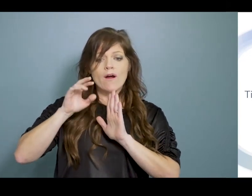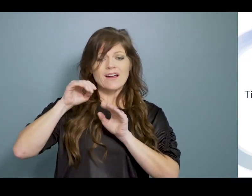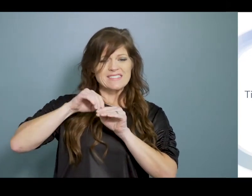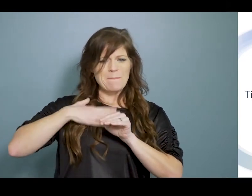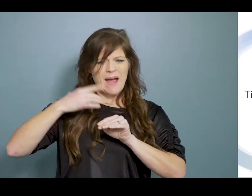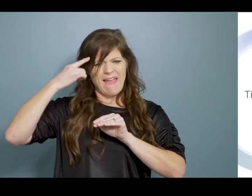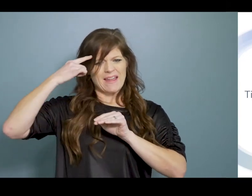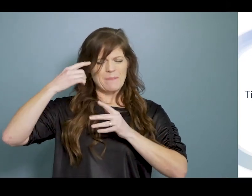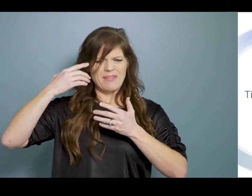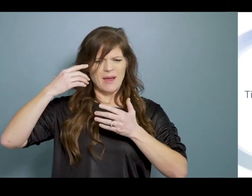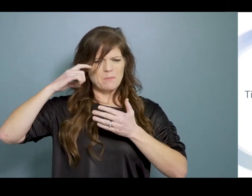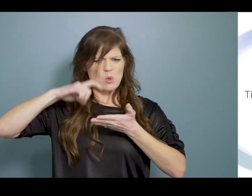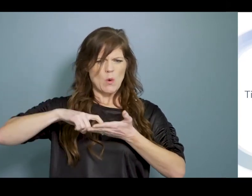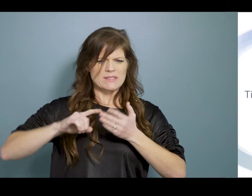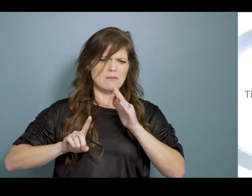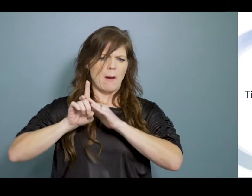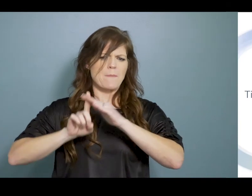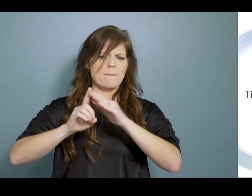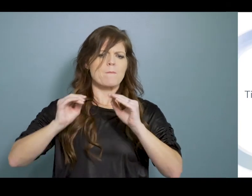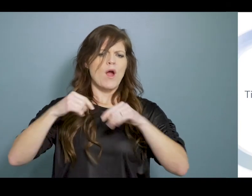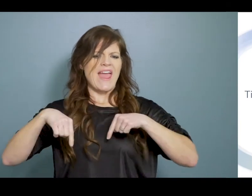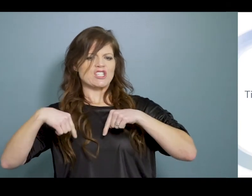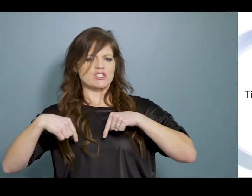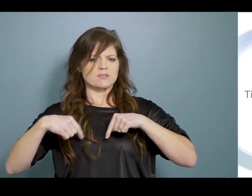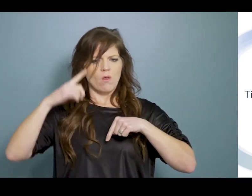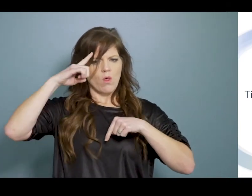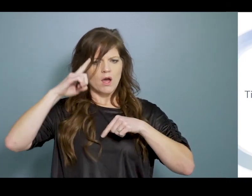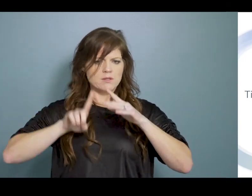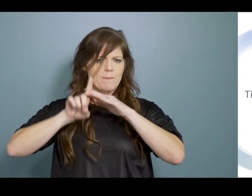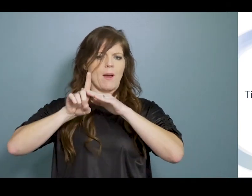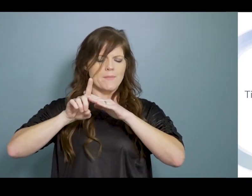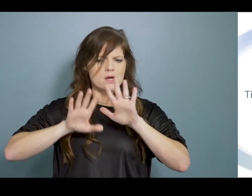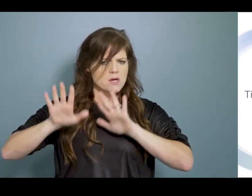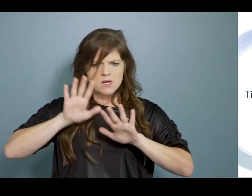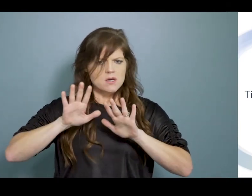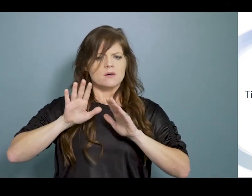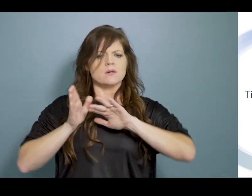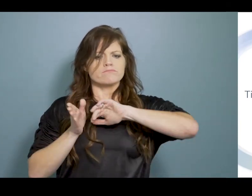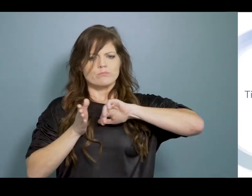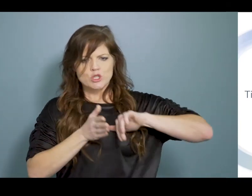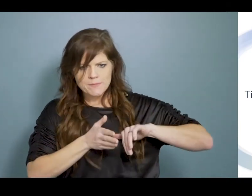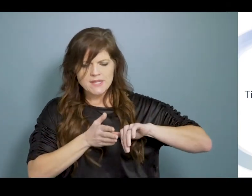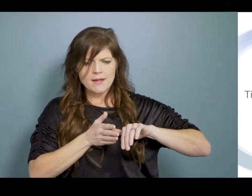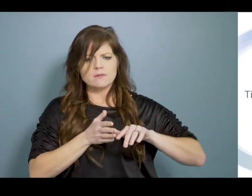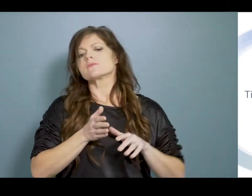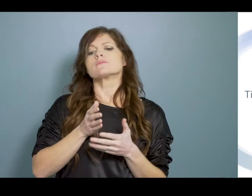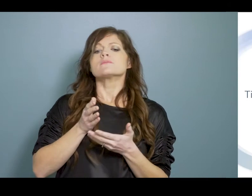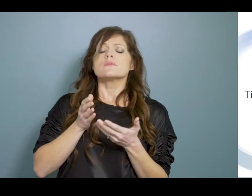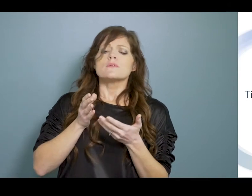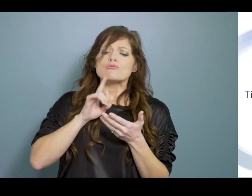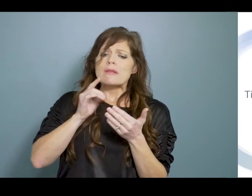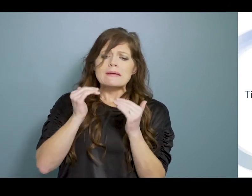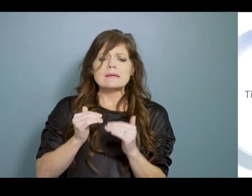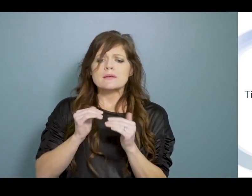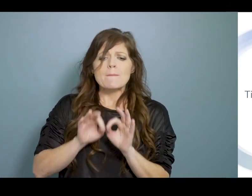head. Is there a way that those can be reframed? Creating a routine, doing